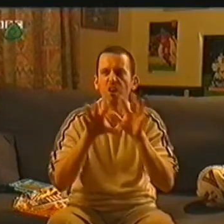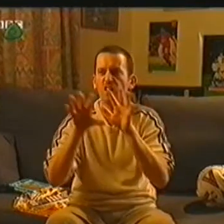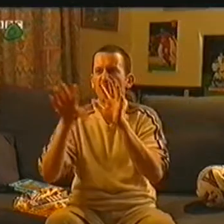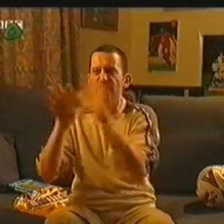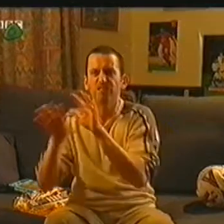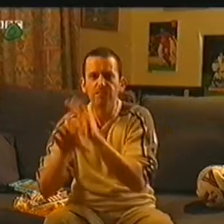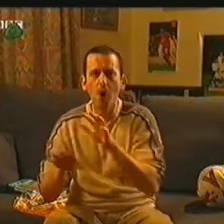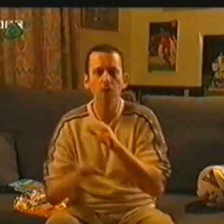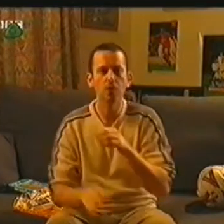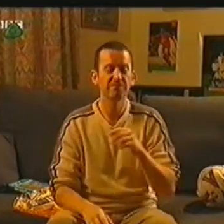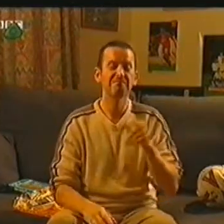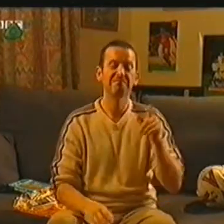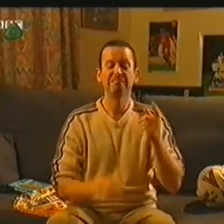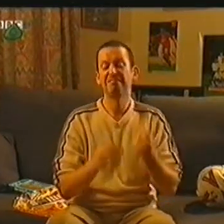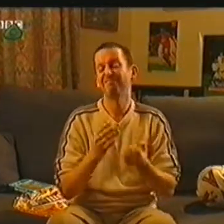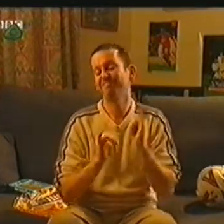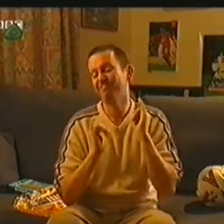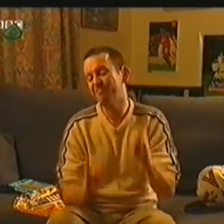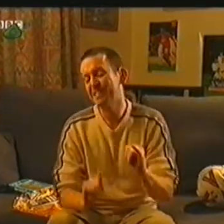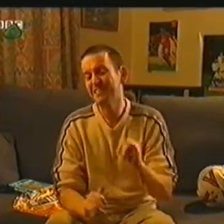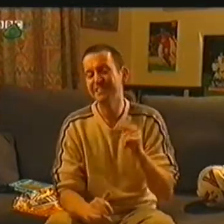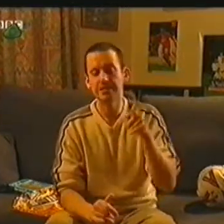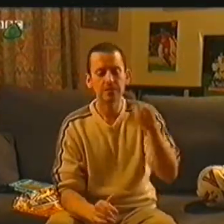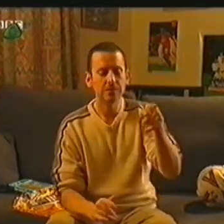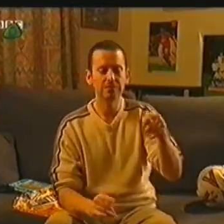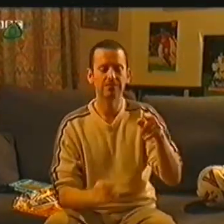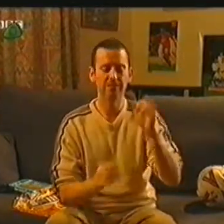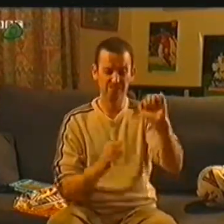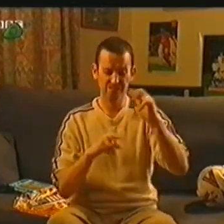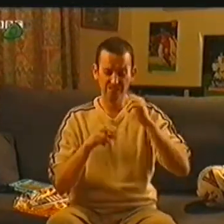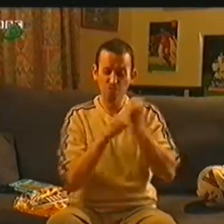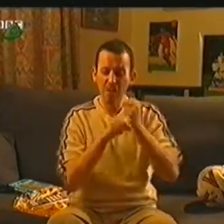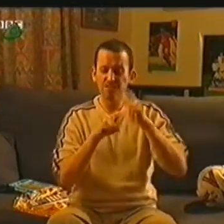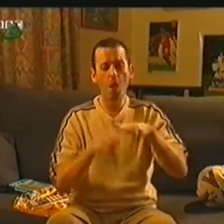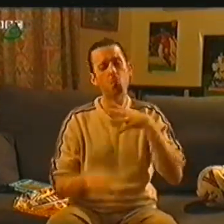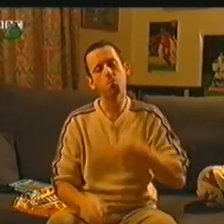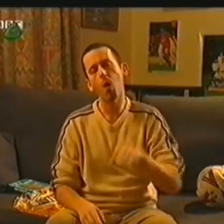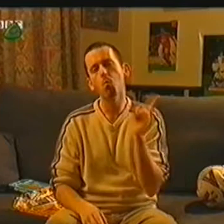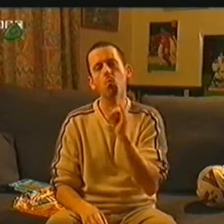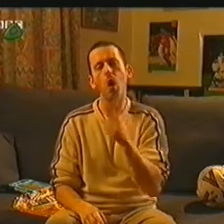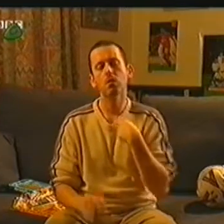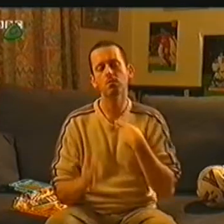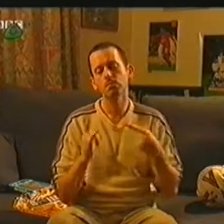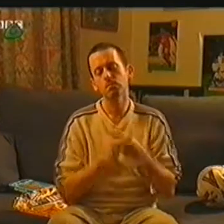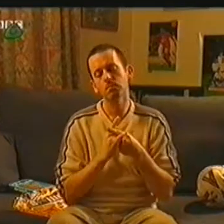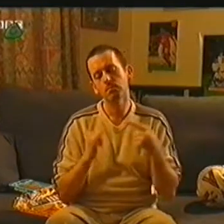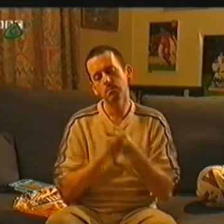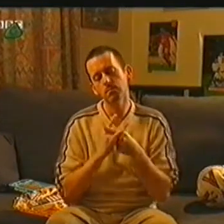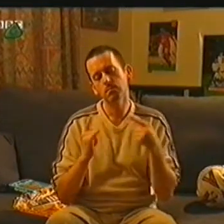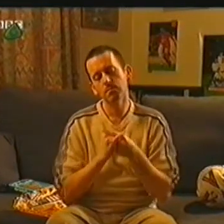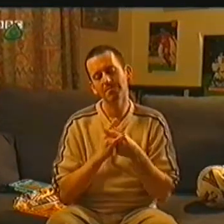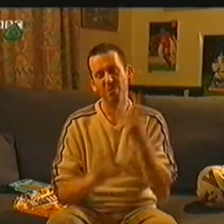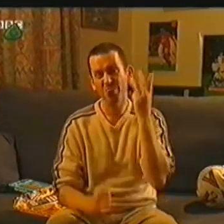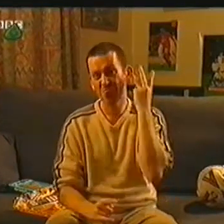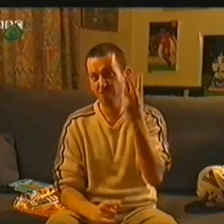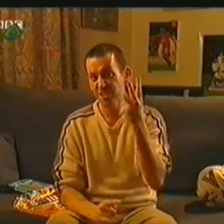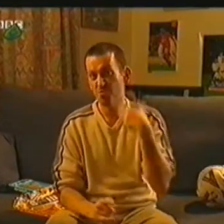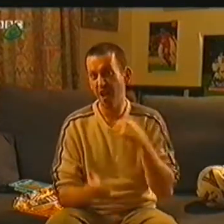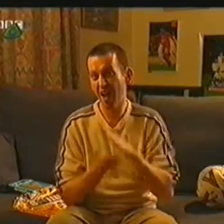match. You want to know why? Josh nodded. His eyes were fixed on his neighbour's face.